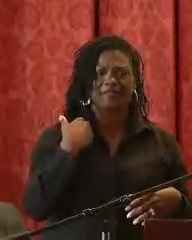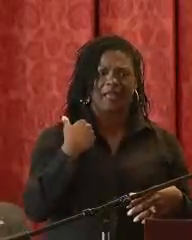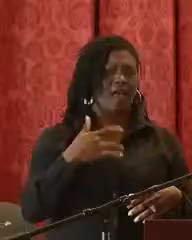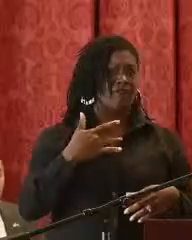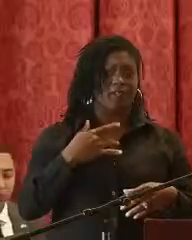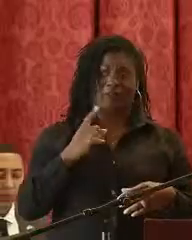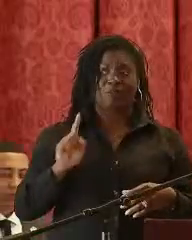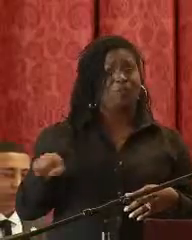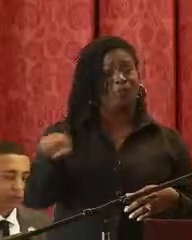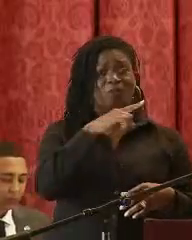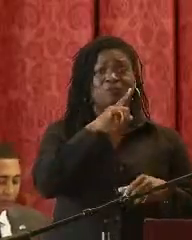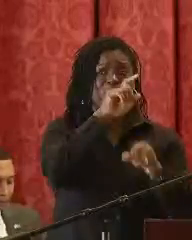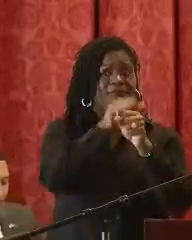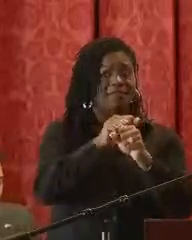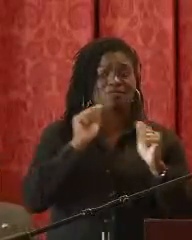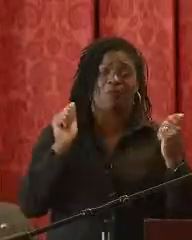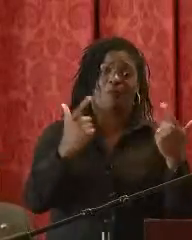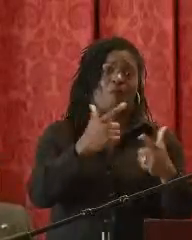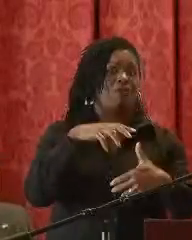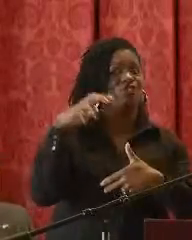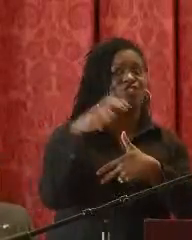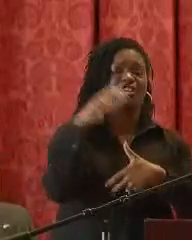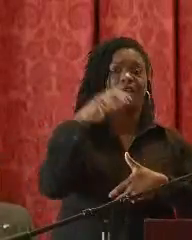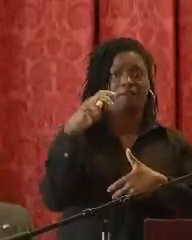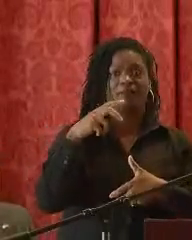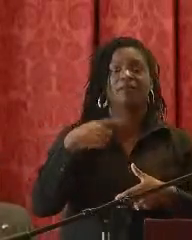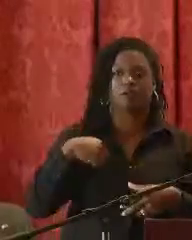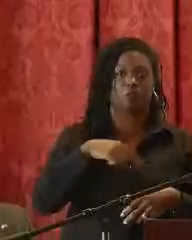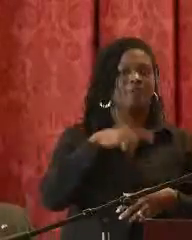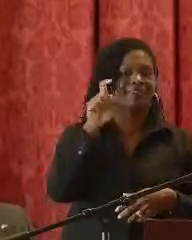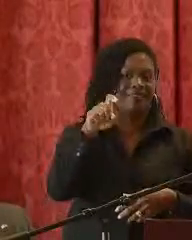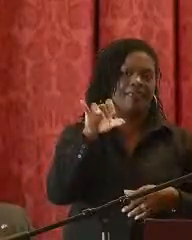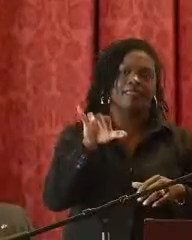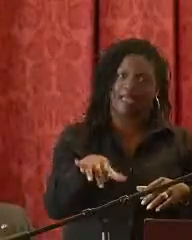champions, and that's what we need in our community and in our state right now.